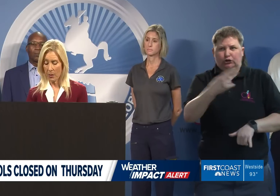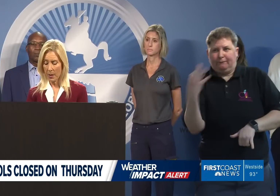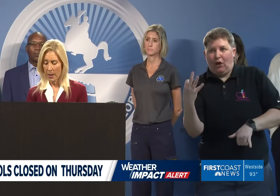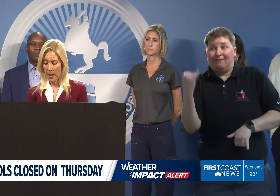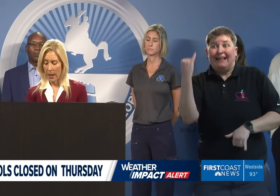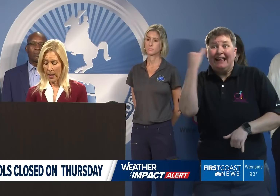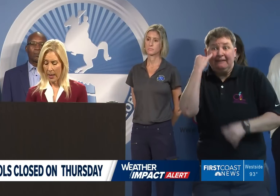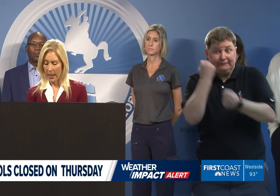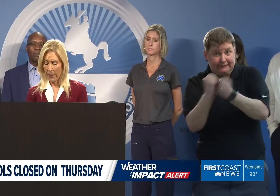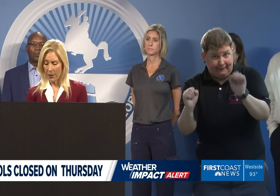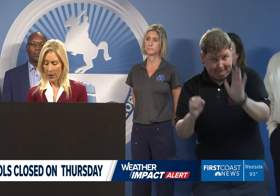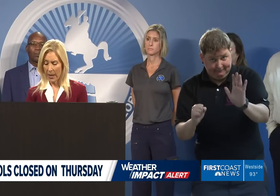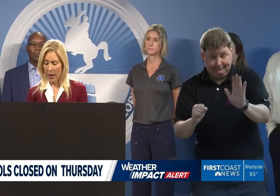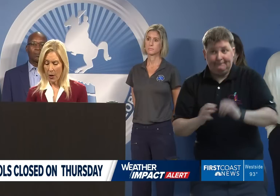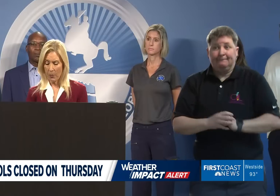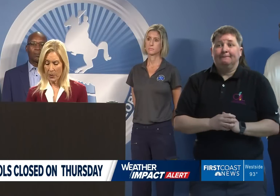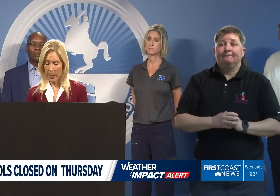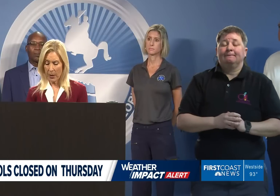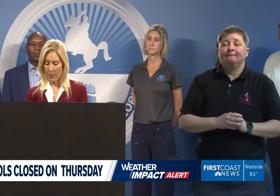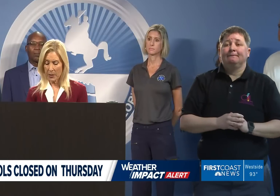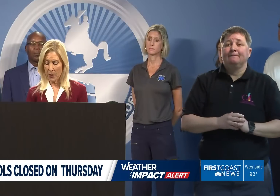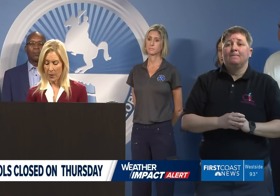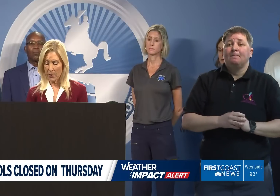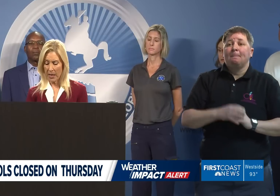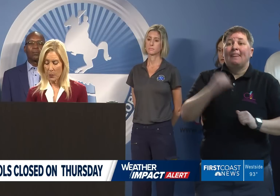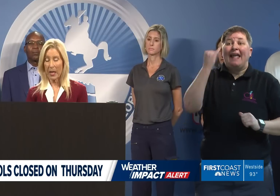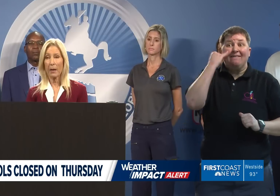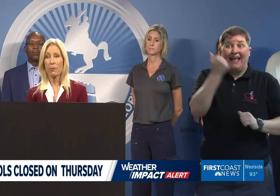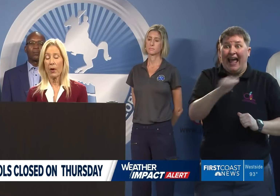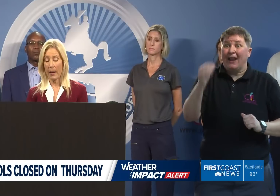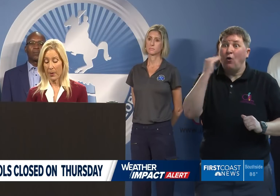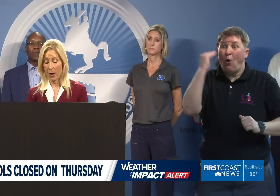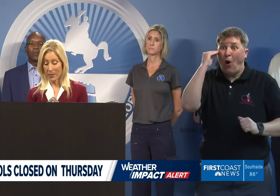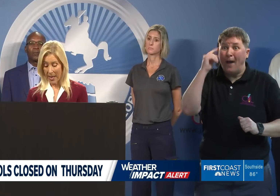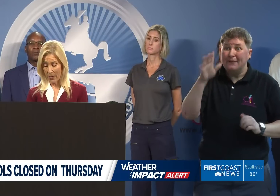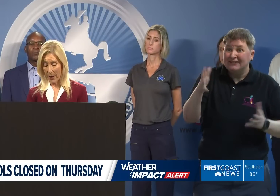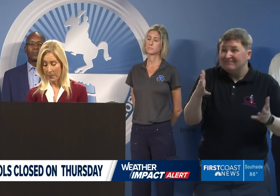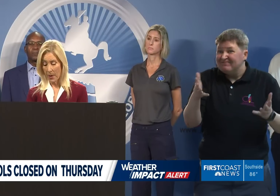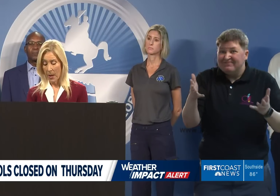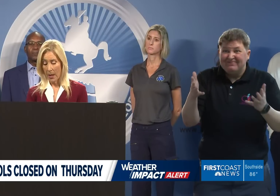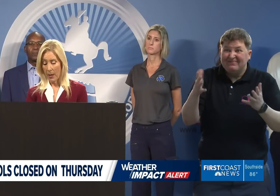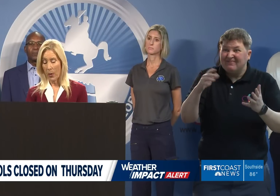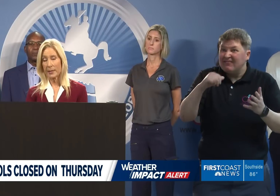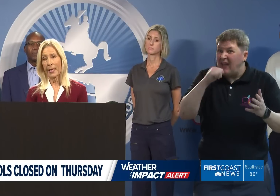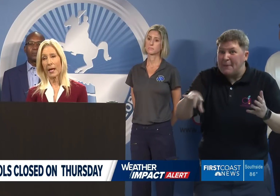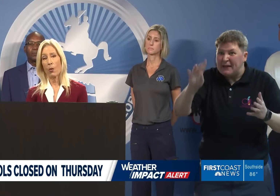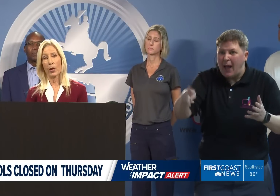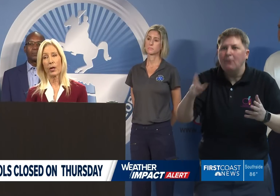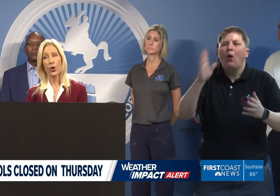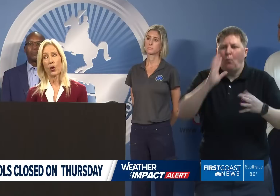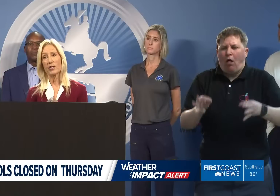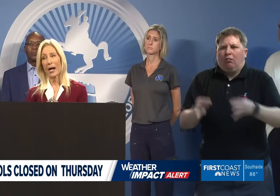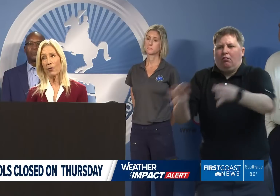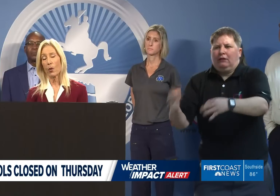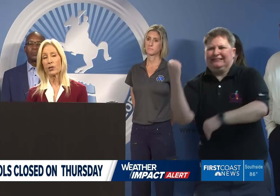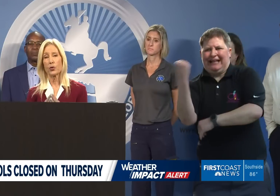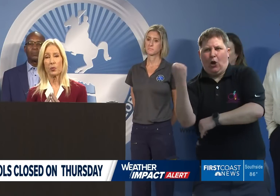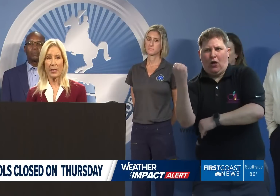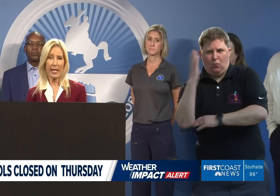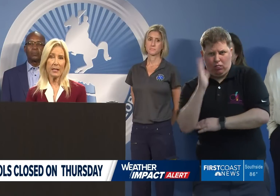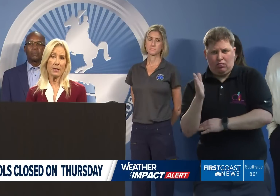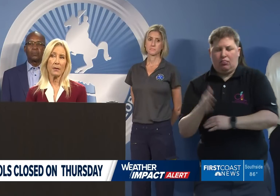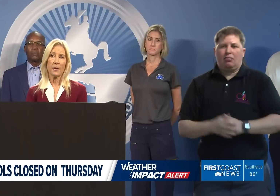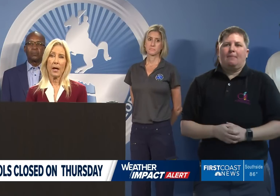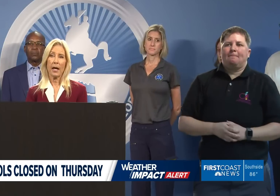do so. And if there are any homes that are missed on those days, pickup will happen on Saturday. Once again, I want to encourage everyone